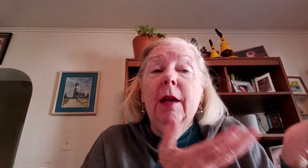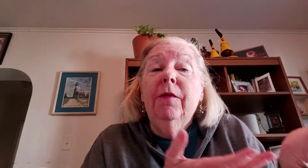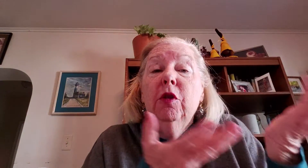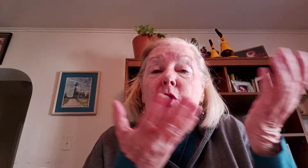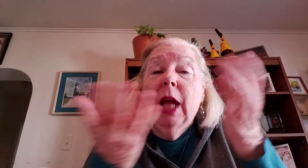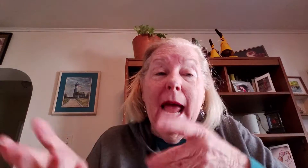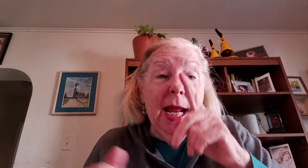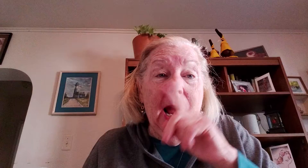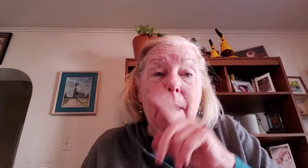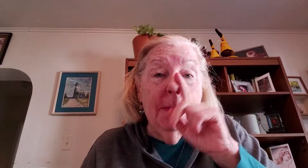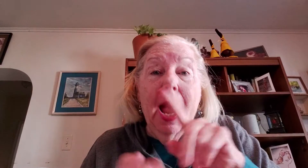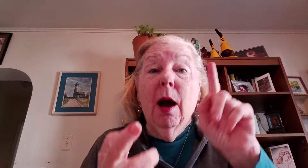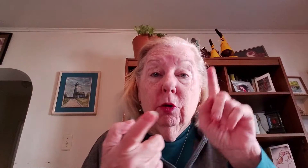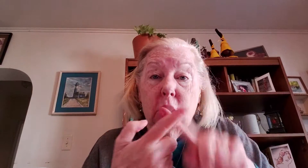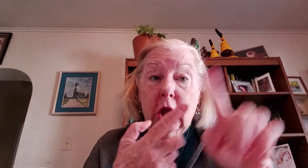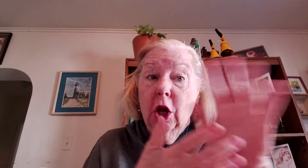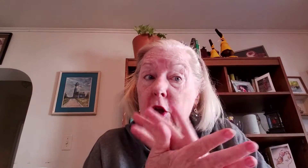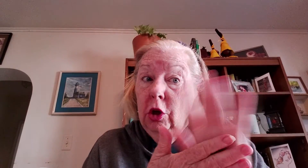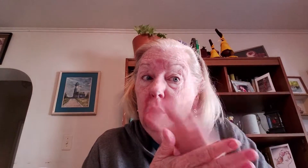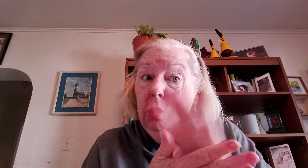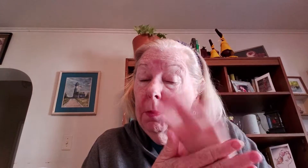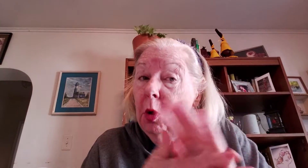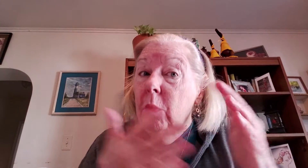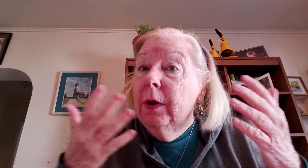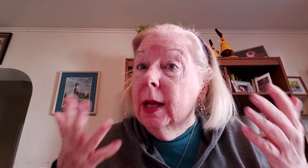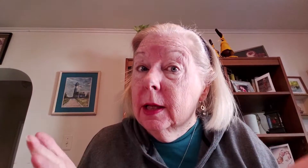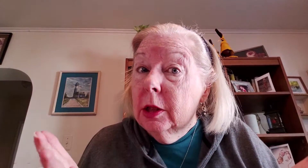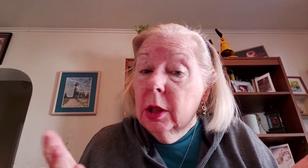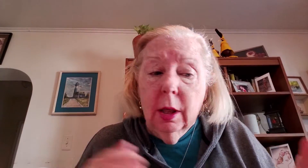If you take a mouse to the movies,